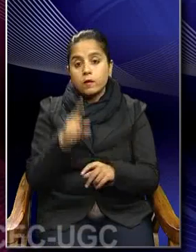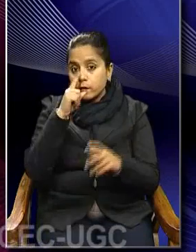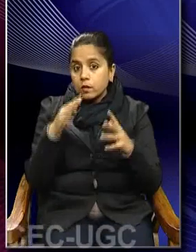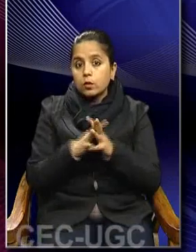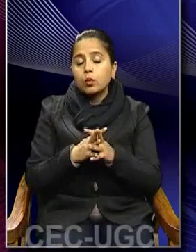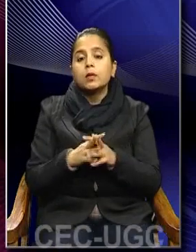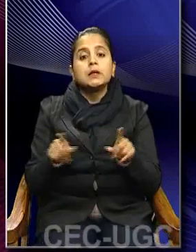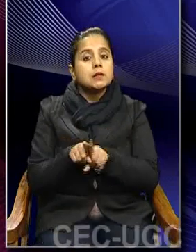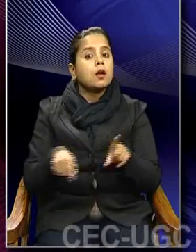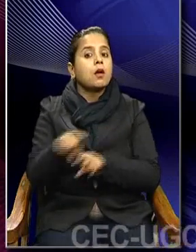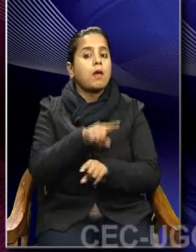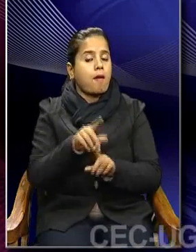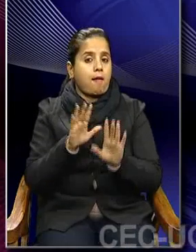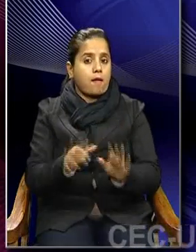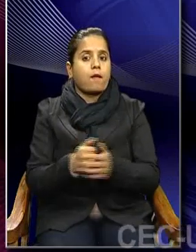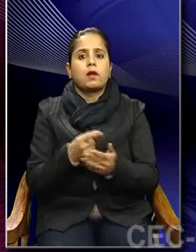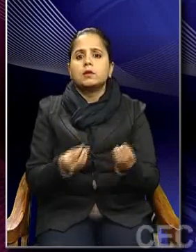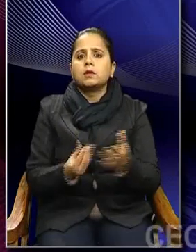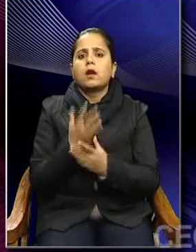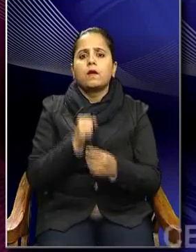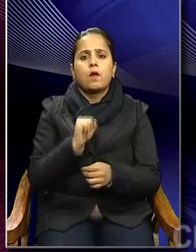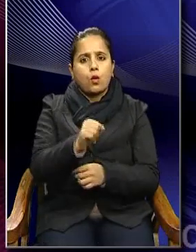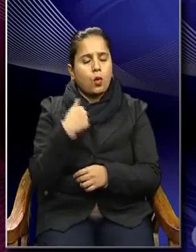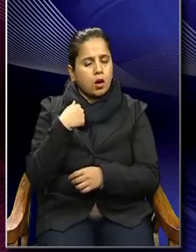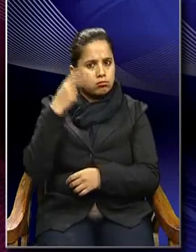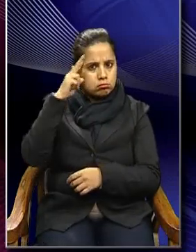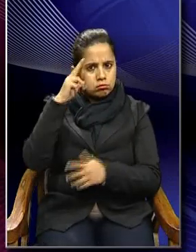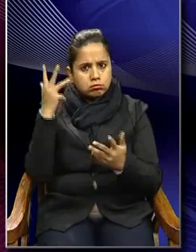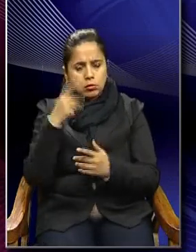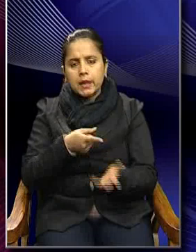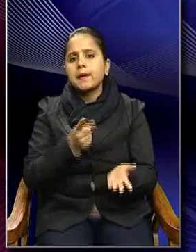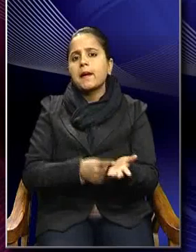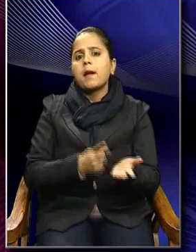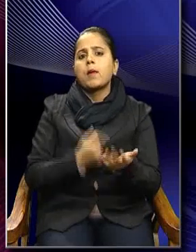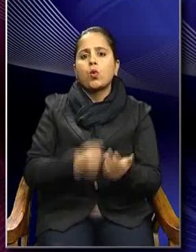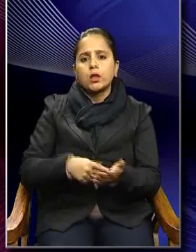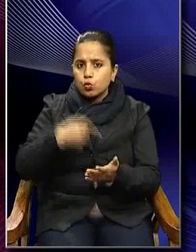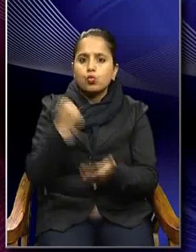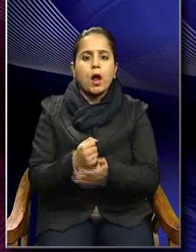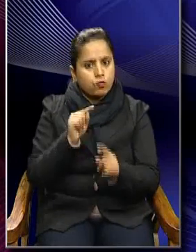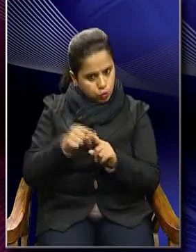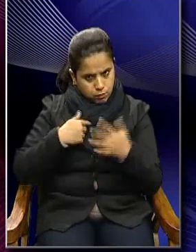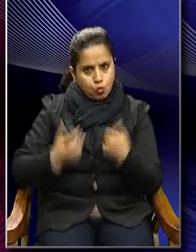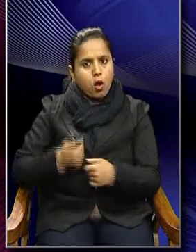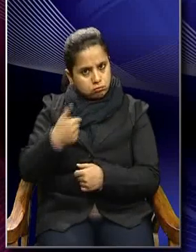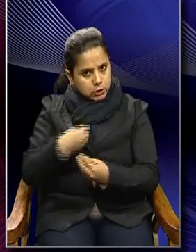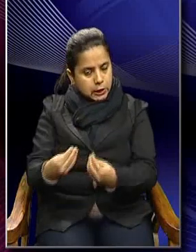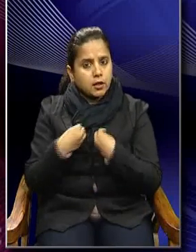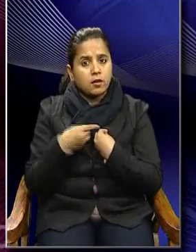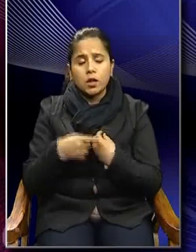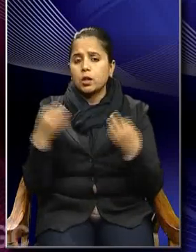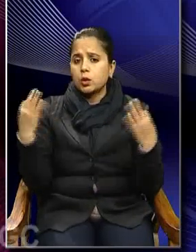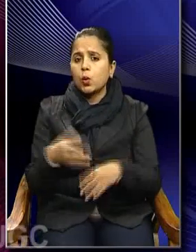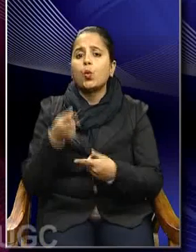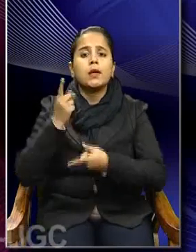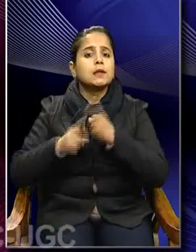who have now started voicing their concern and demanding the right to vote. And these are new